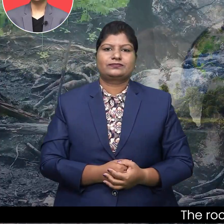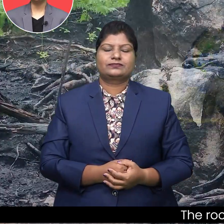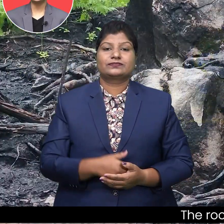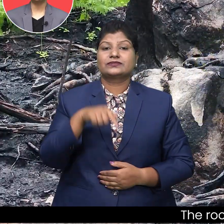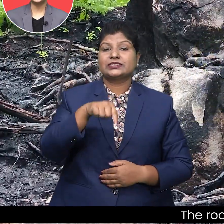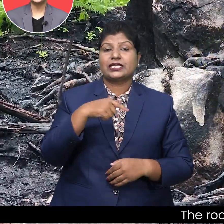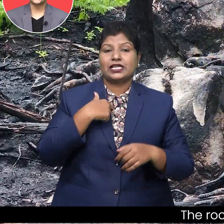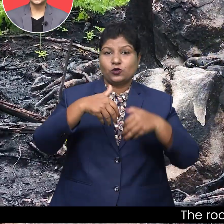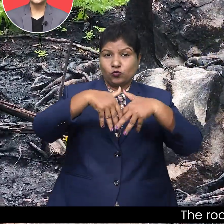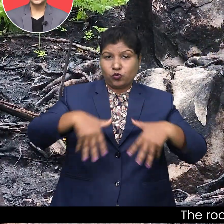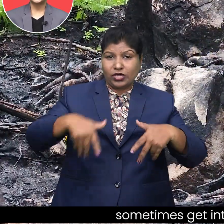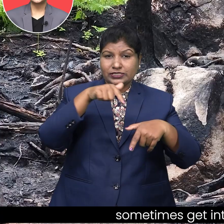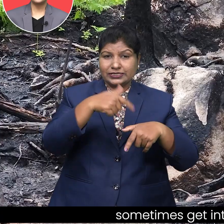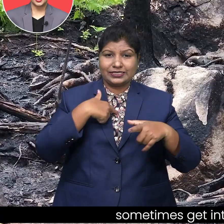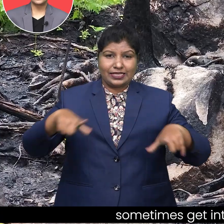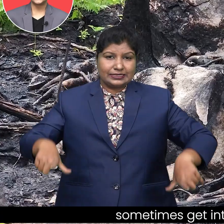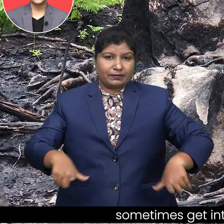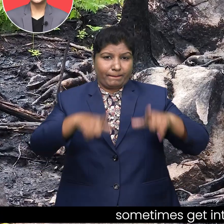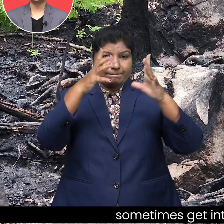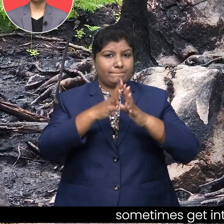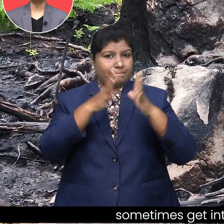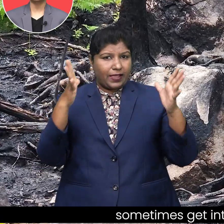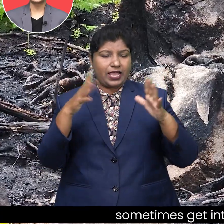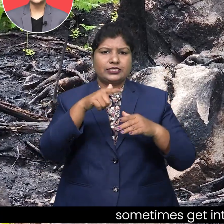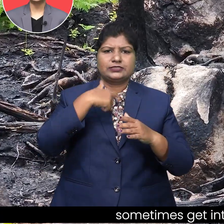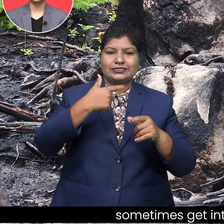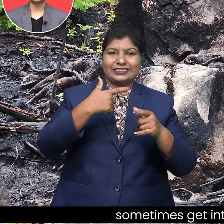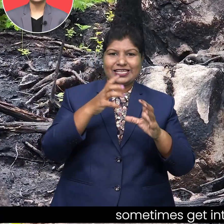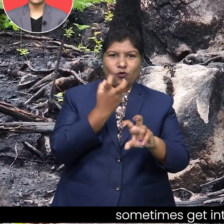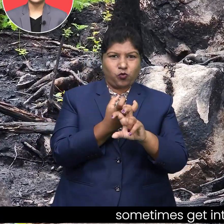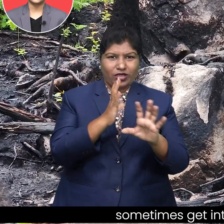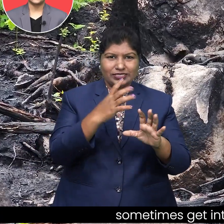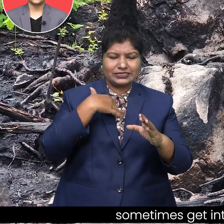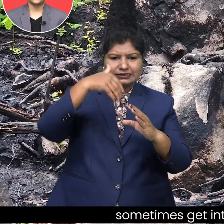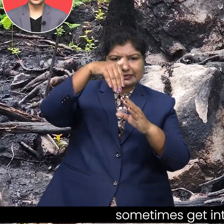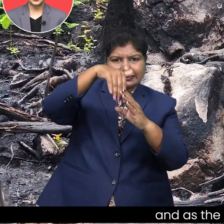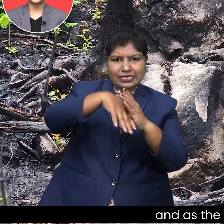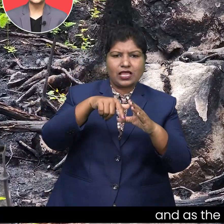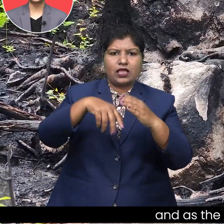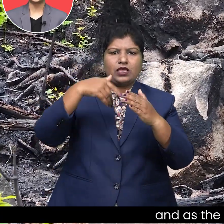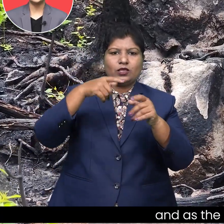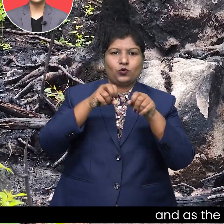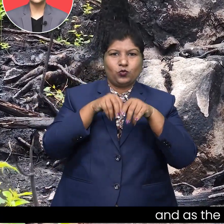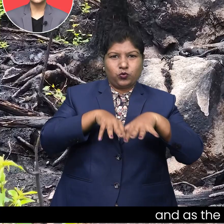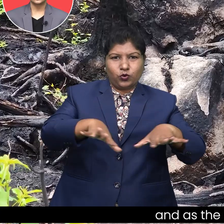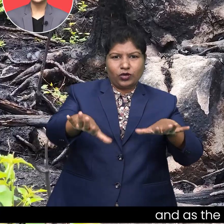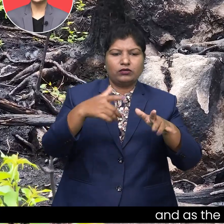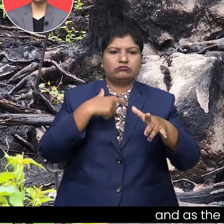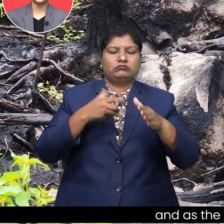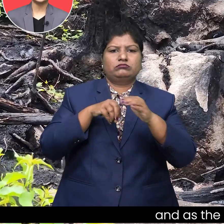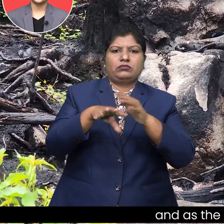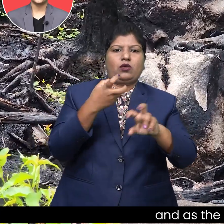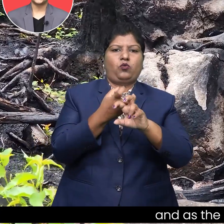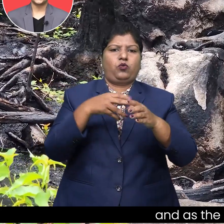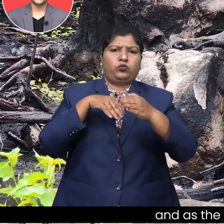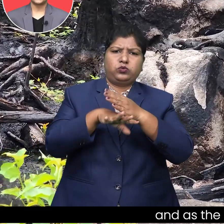The roots of big trees sometimes get into the cracks of the rocks, and as the roots grow